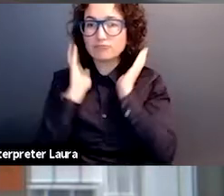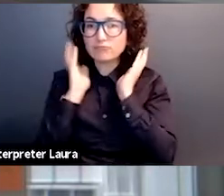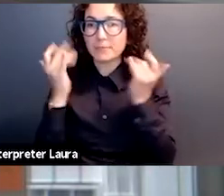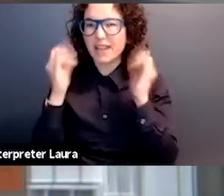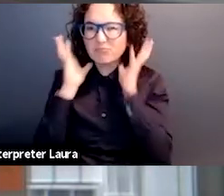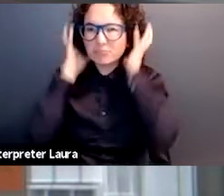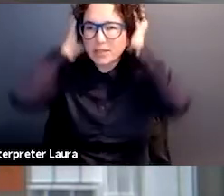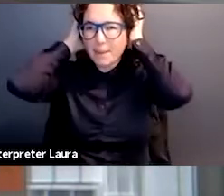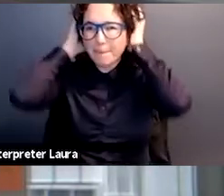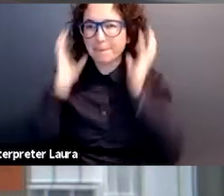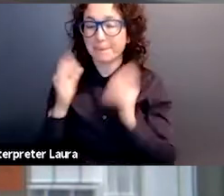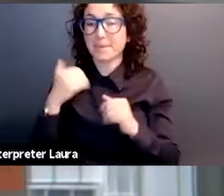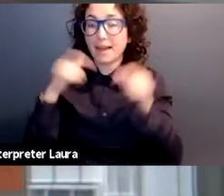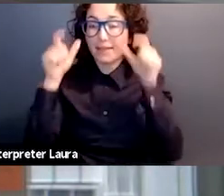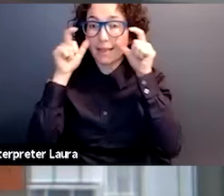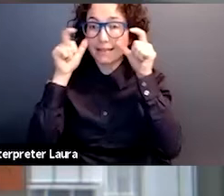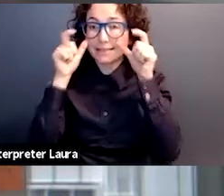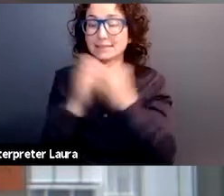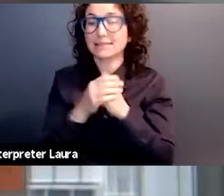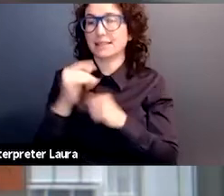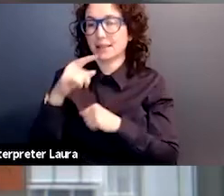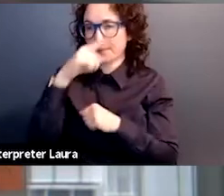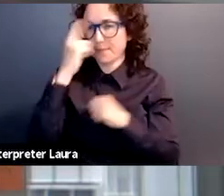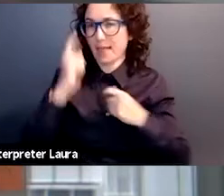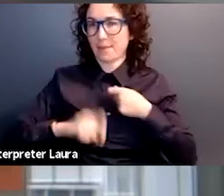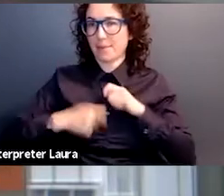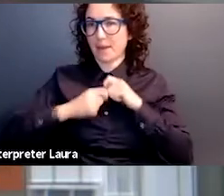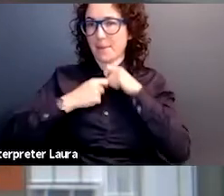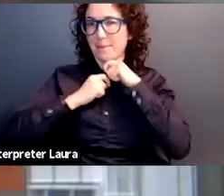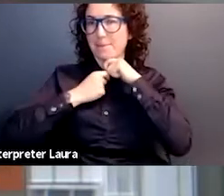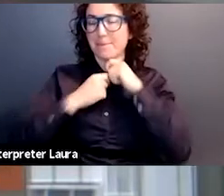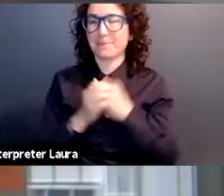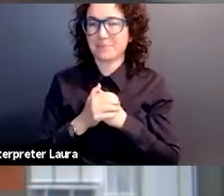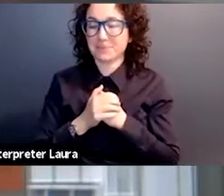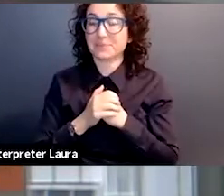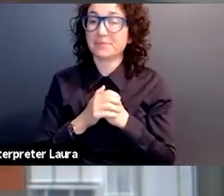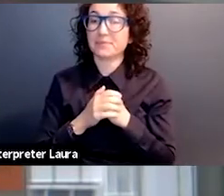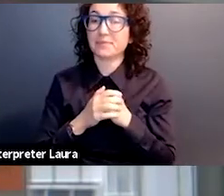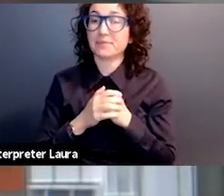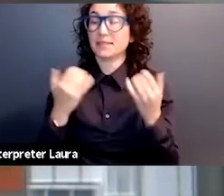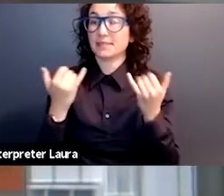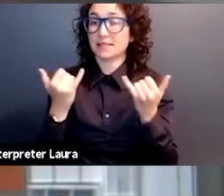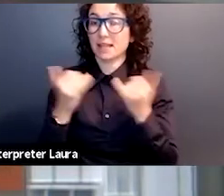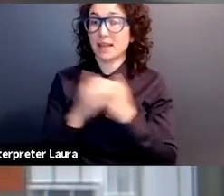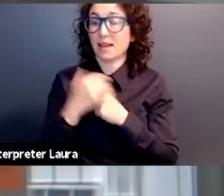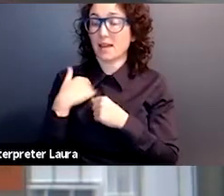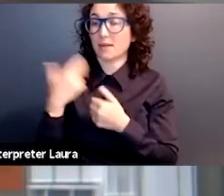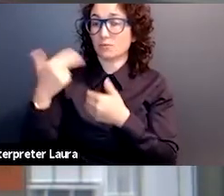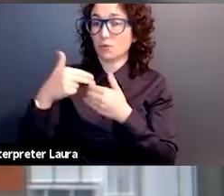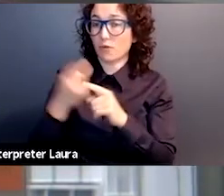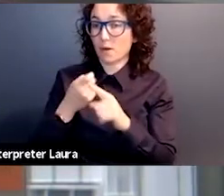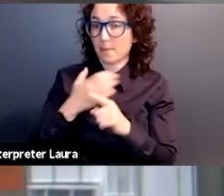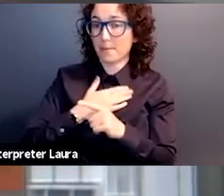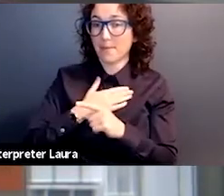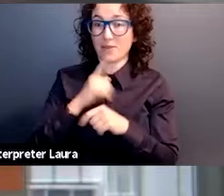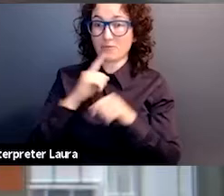morning. I'm wearing glasses and a black button-up shirt. I'm joining today from